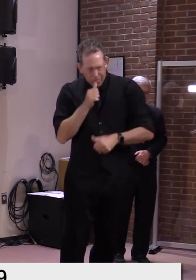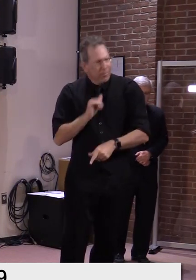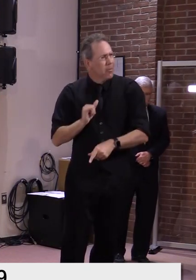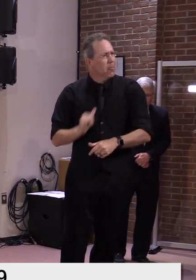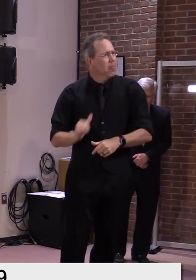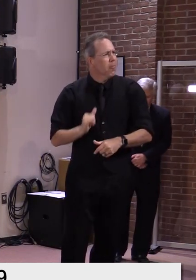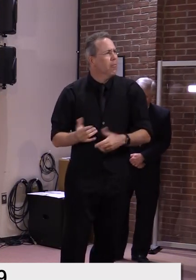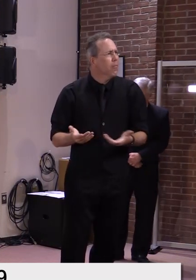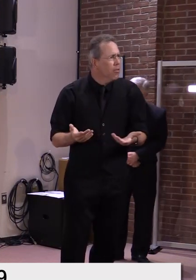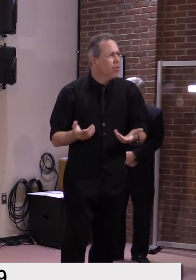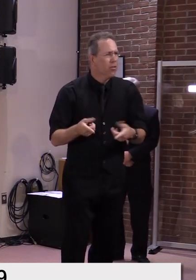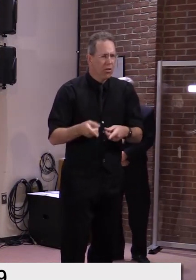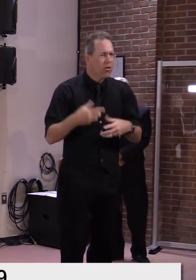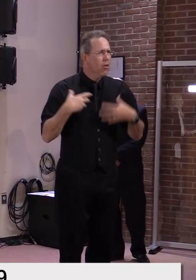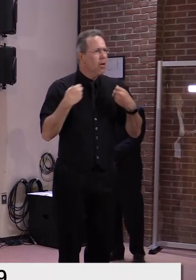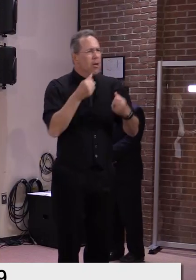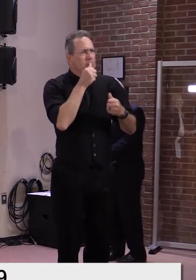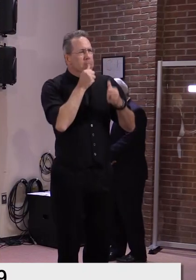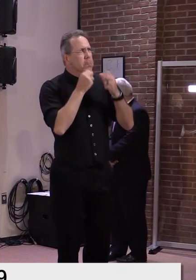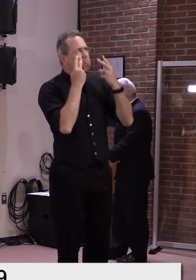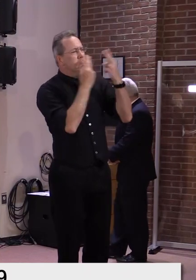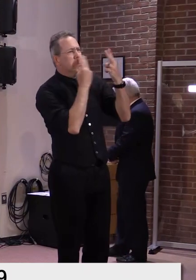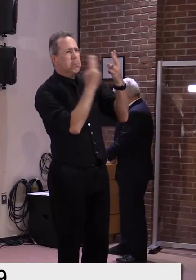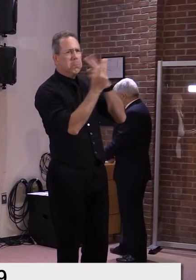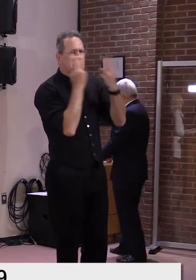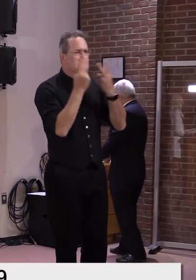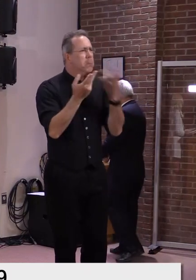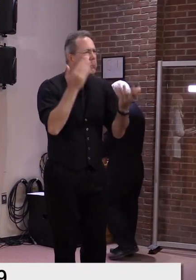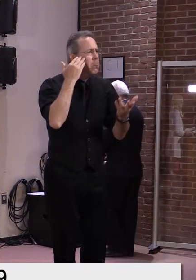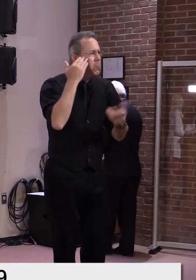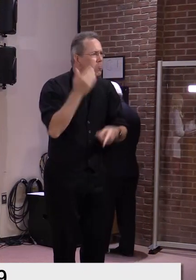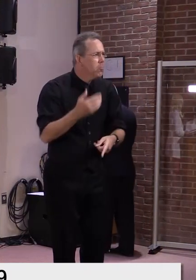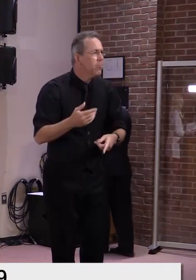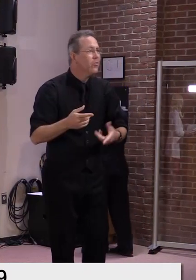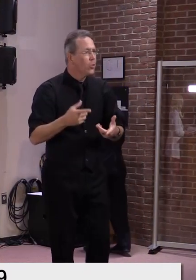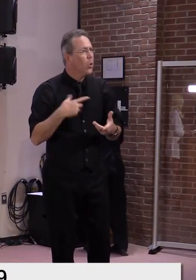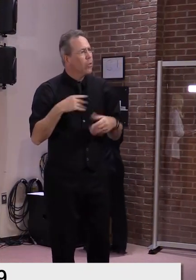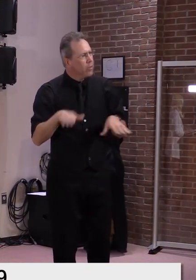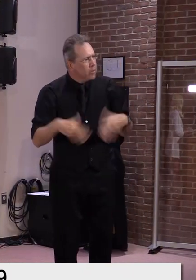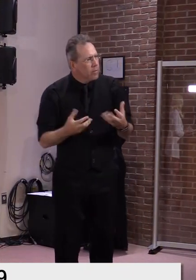we provide the right supports and protective factors around them.